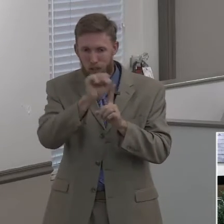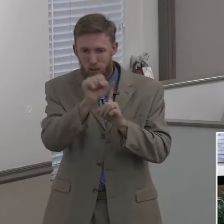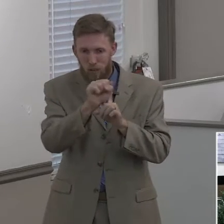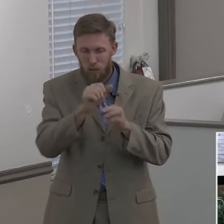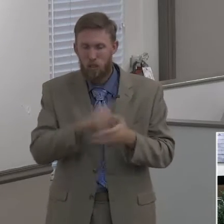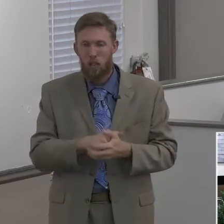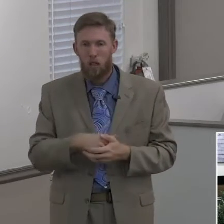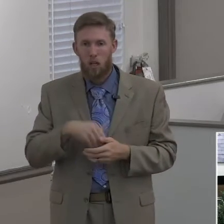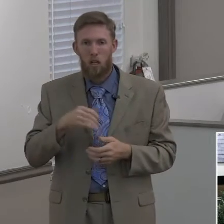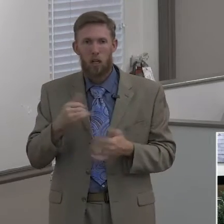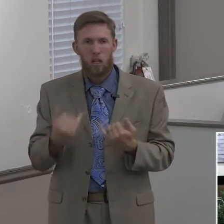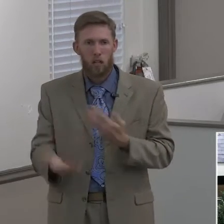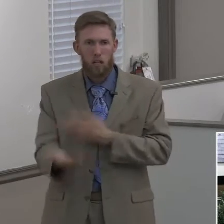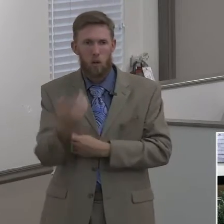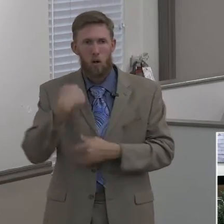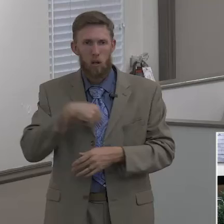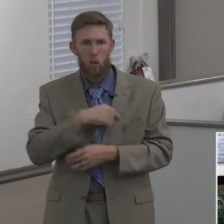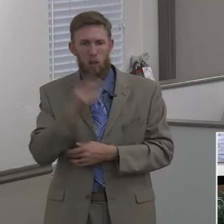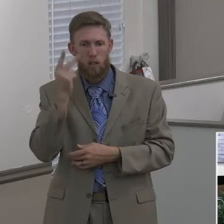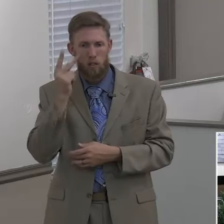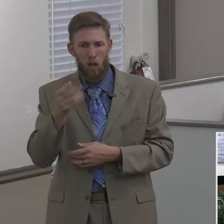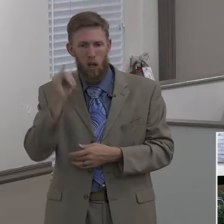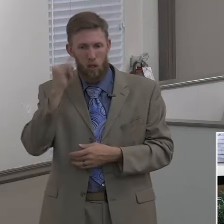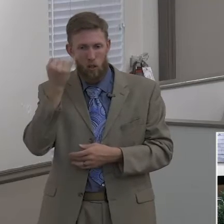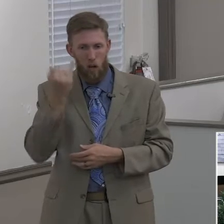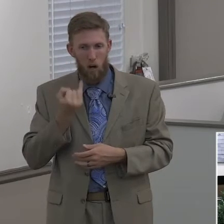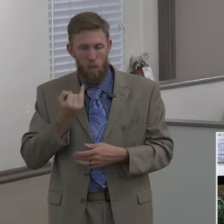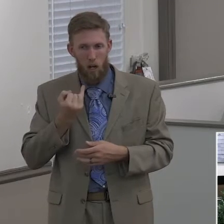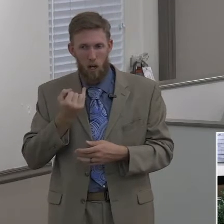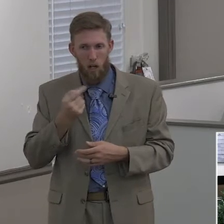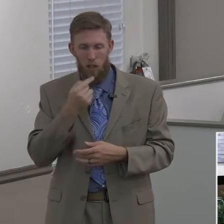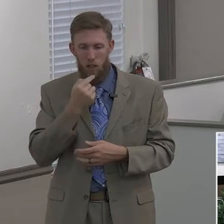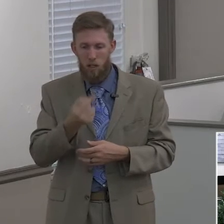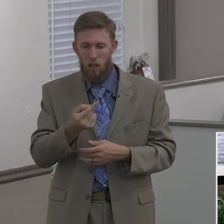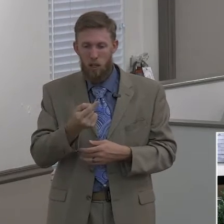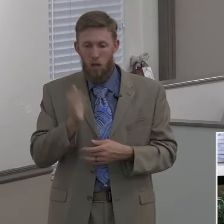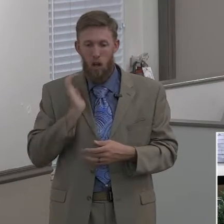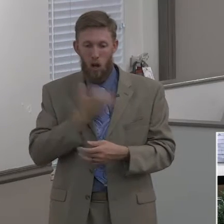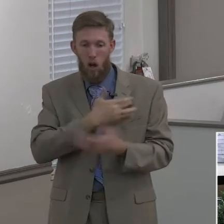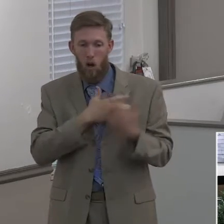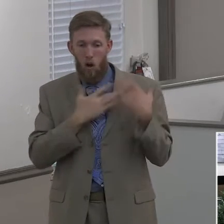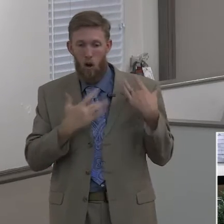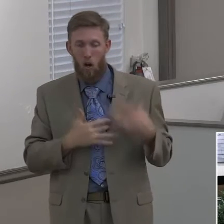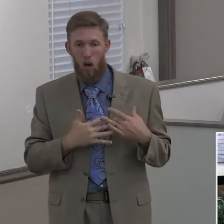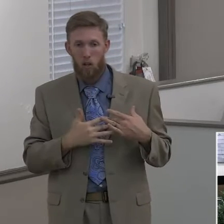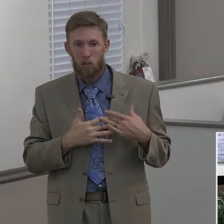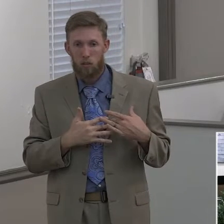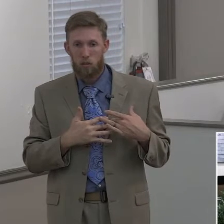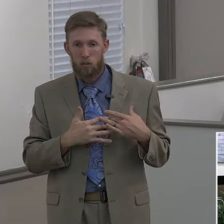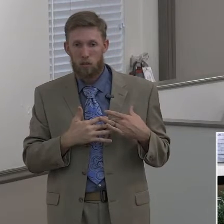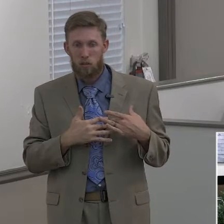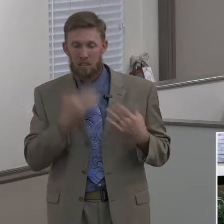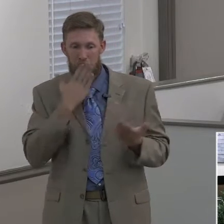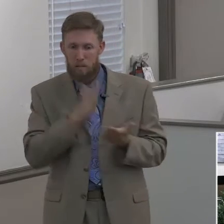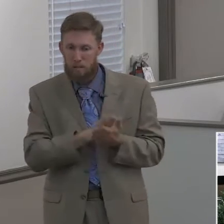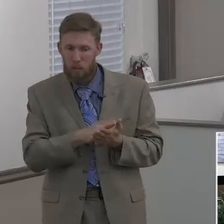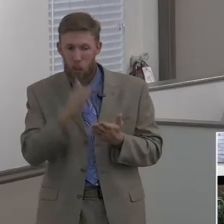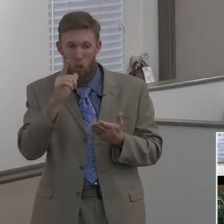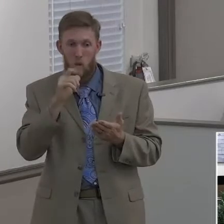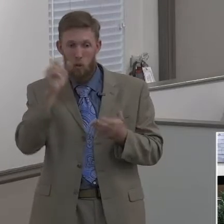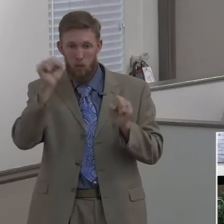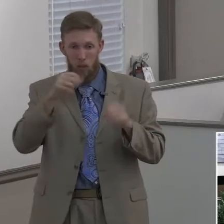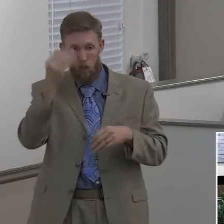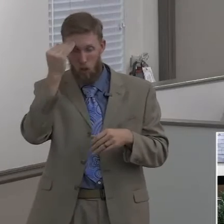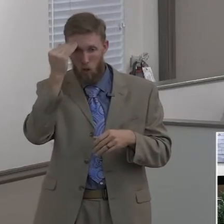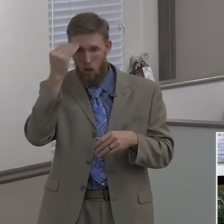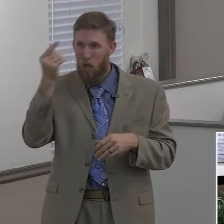said Jeremiah 17:9 says that our heart's desperately wicked. Who can know it? Verse 10 says, I, God, search the heart.